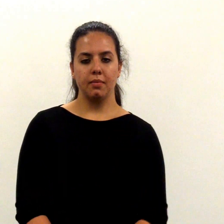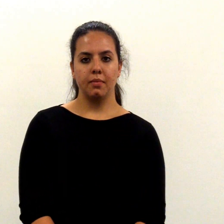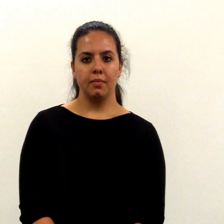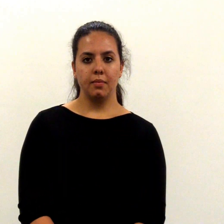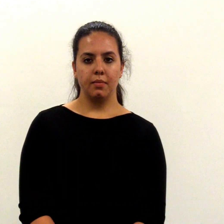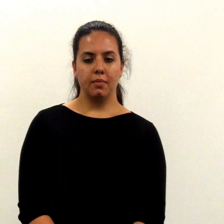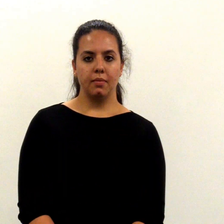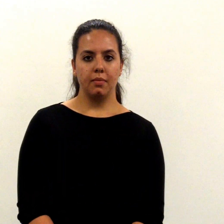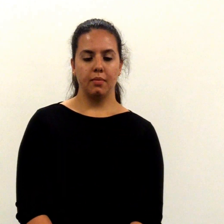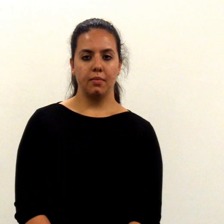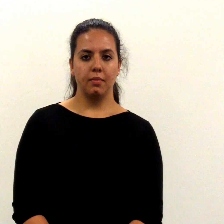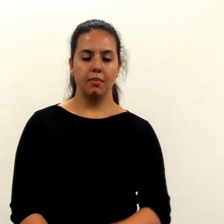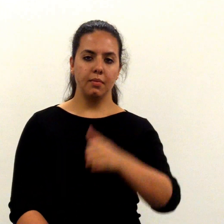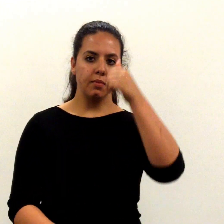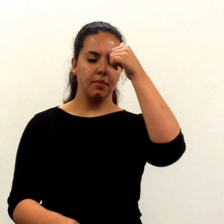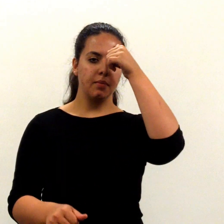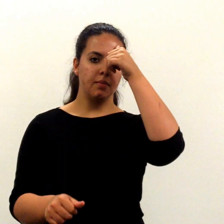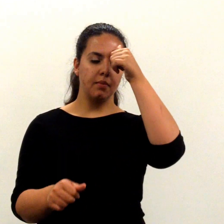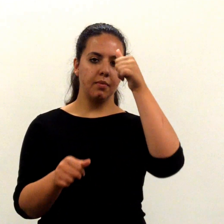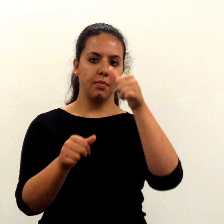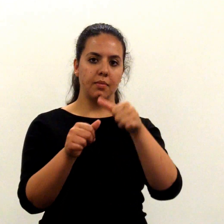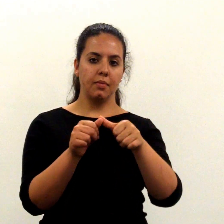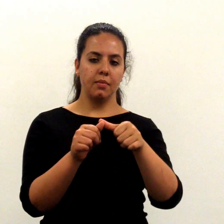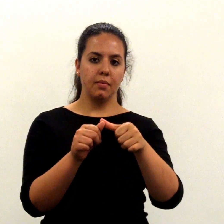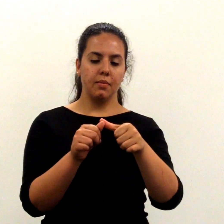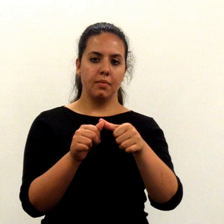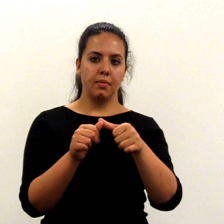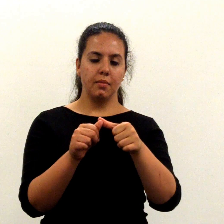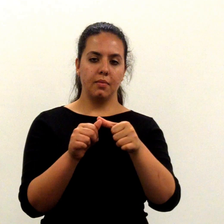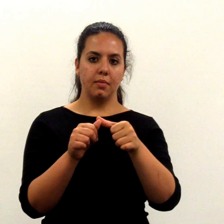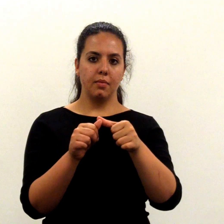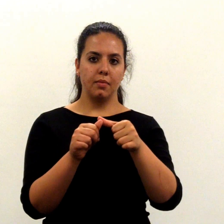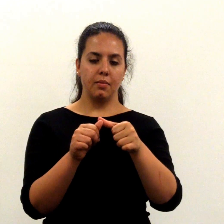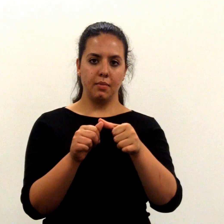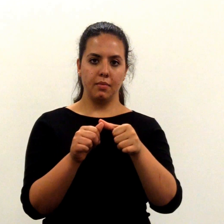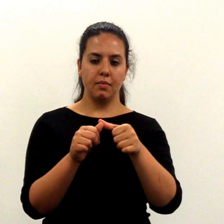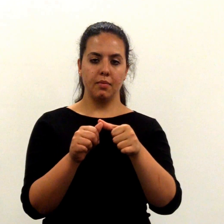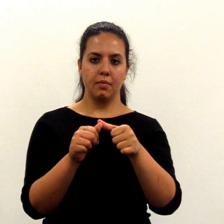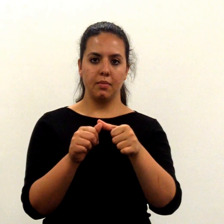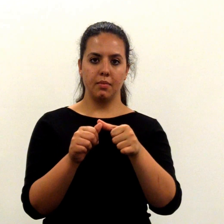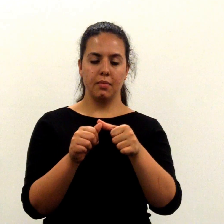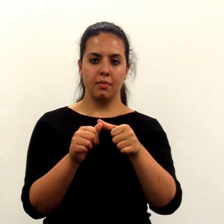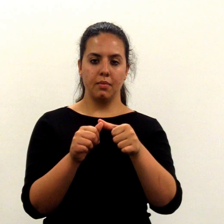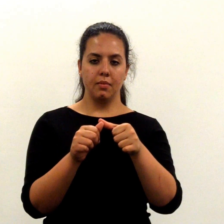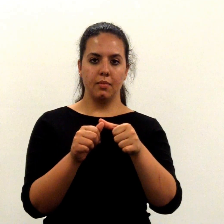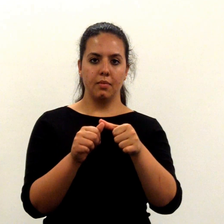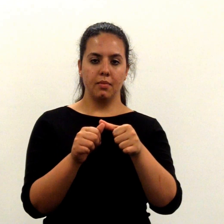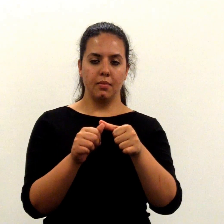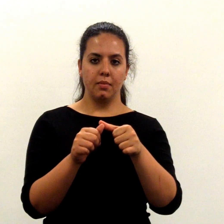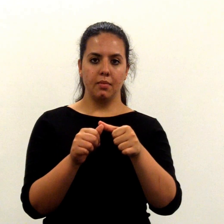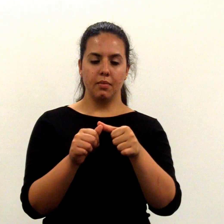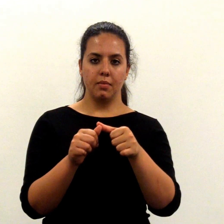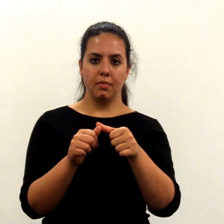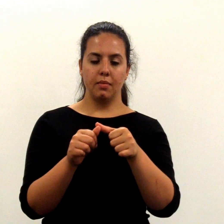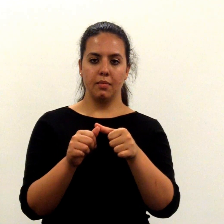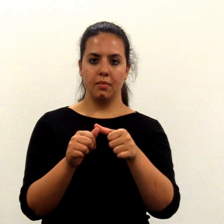Going back to the remember, if somebody tells you a sign that's different, if you're talking with a deaf person and they show you a different